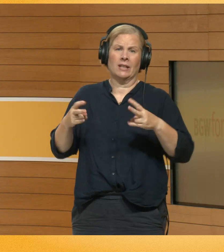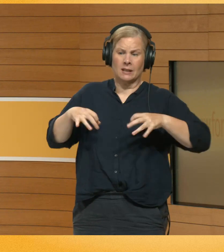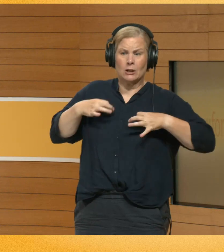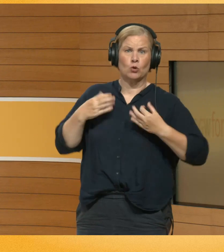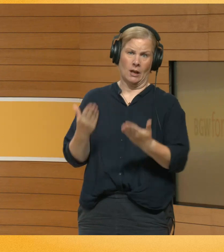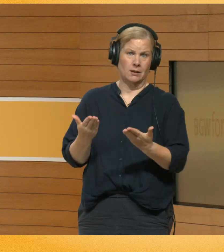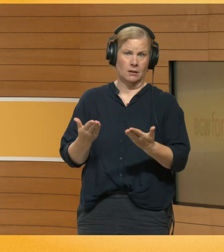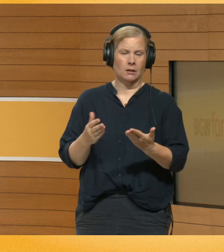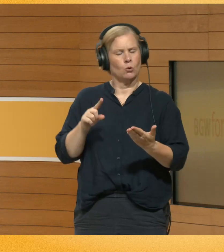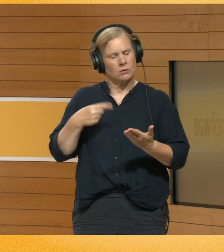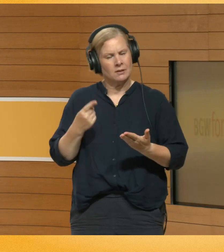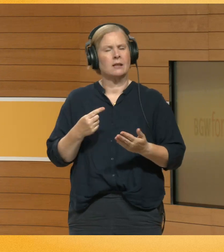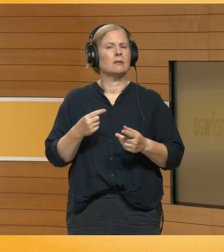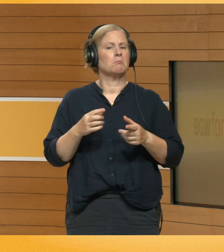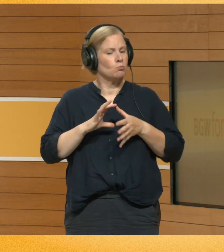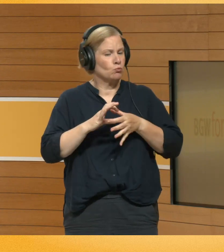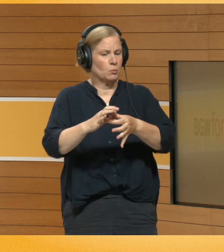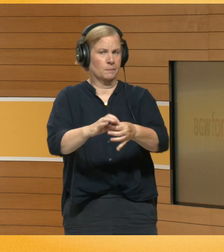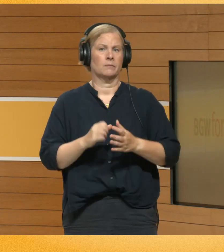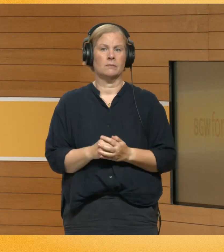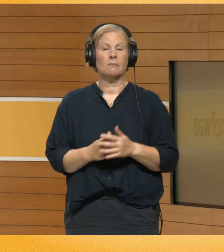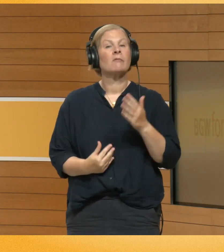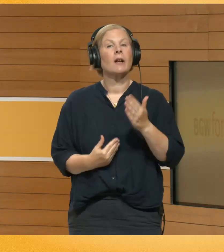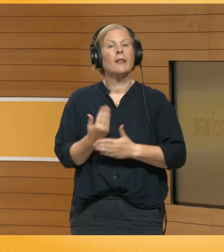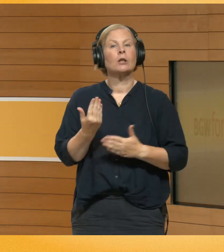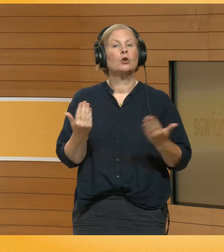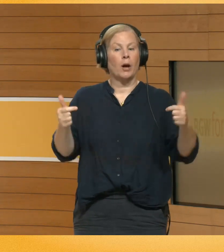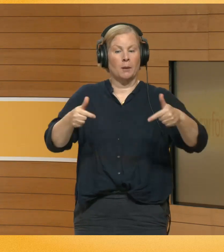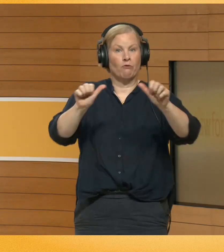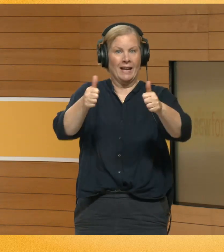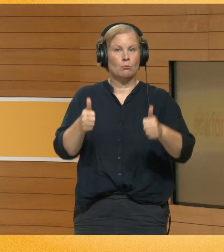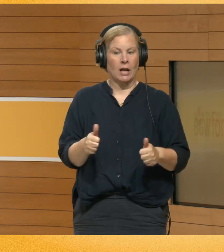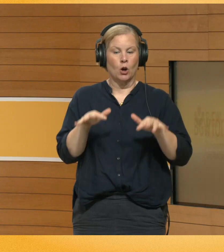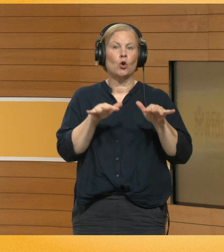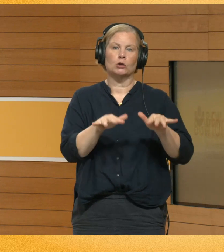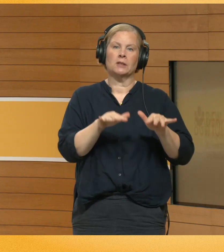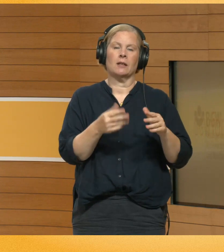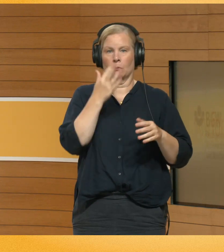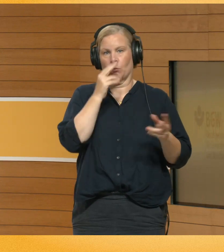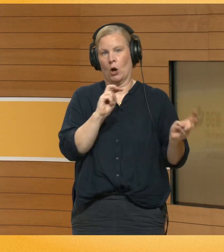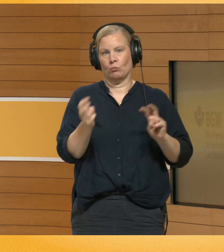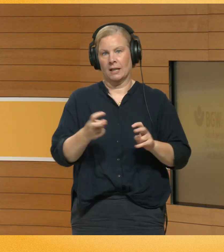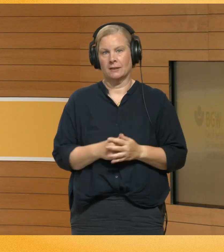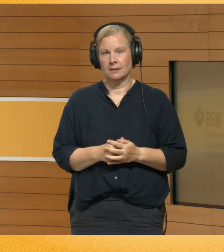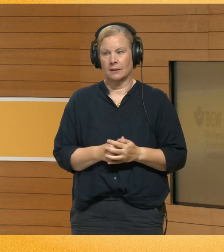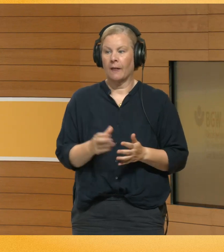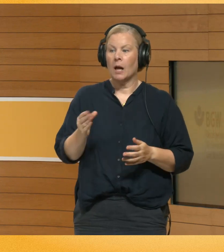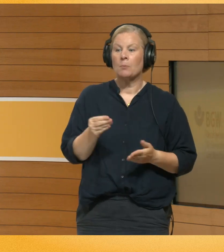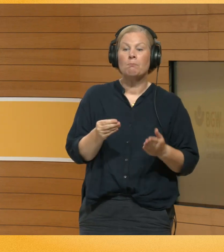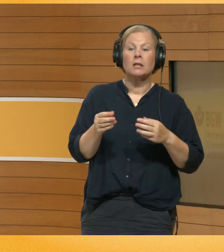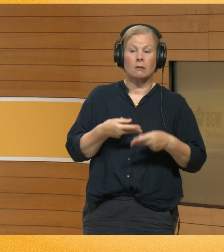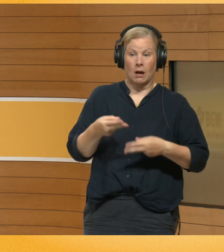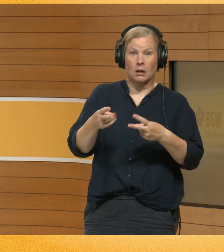developing across ICBs in the UK. So working with local hospitals, finding out what their needs are, and then